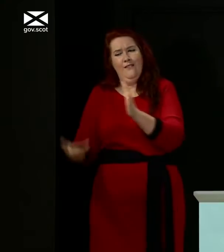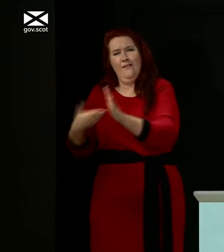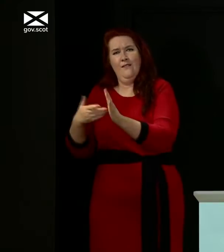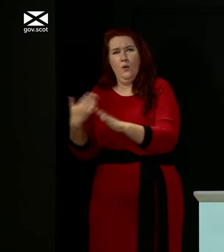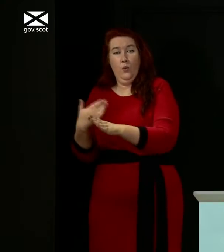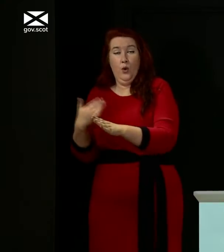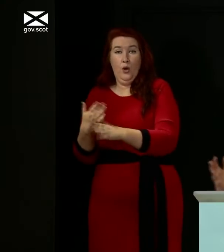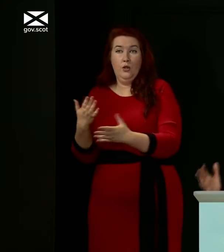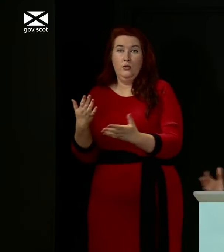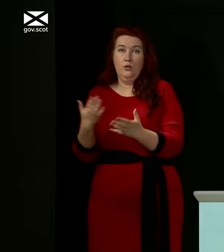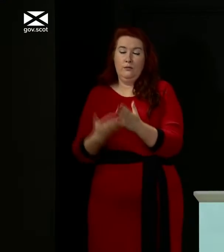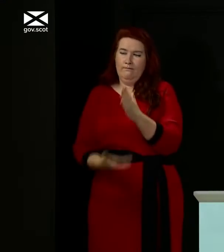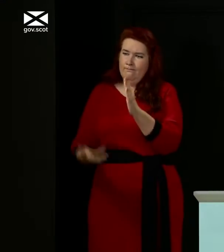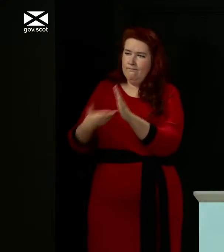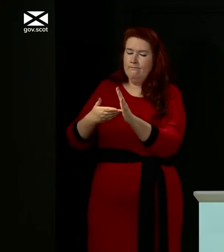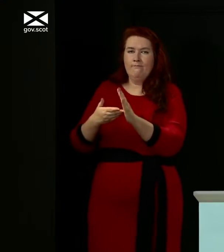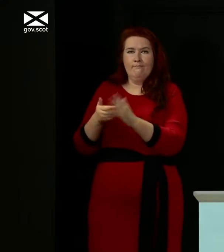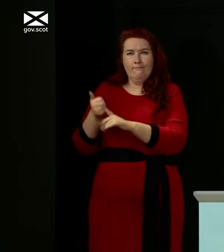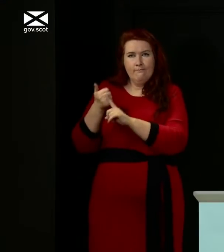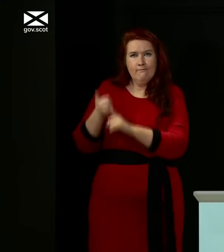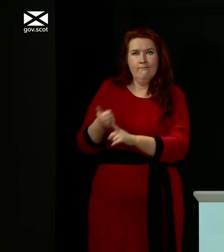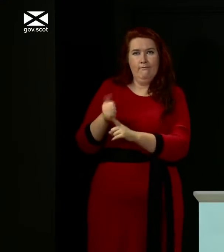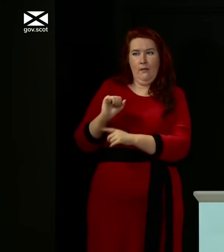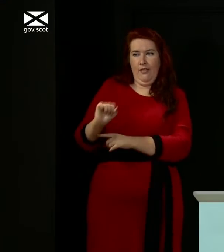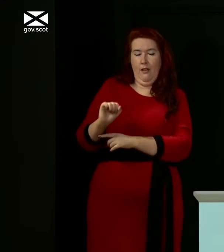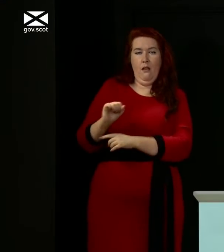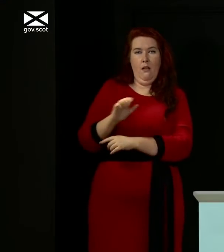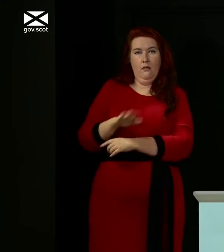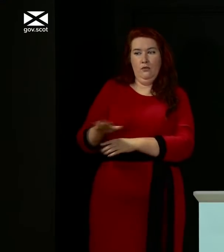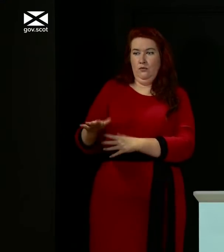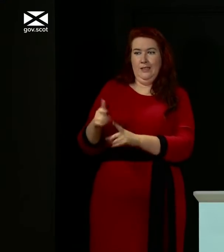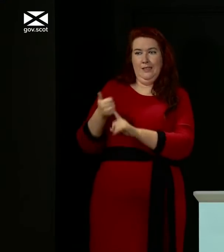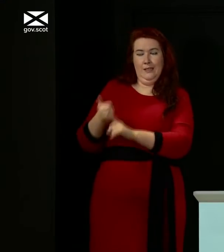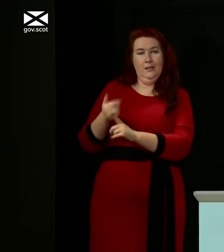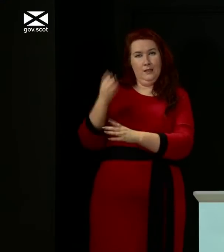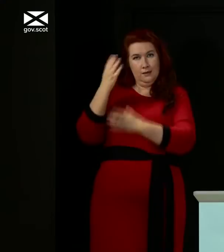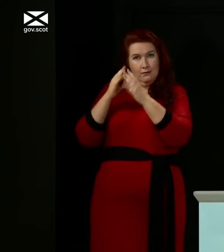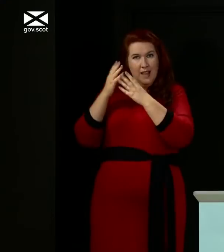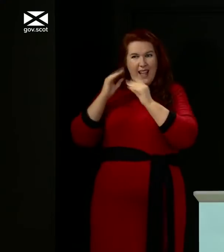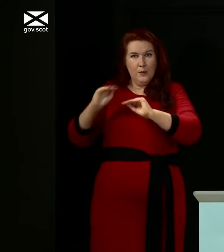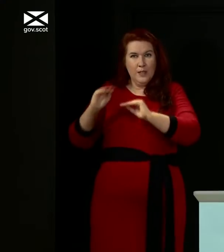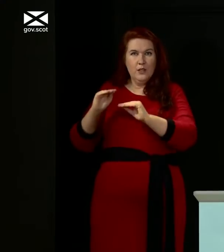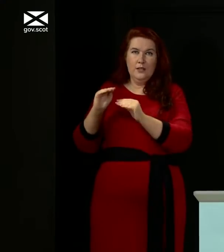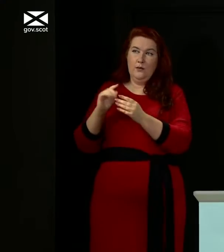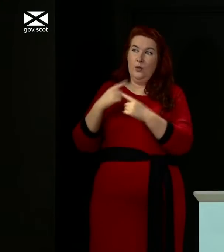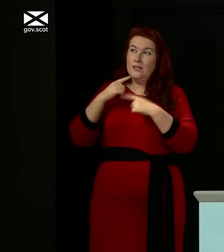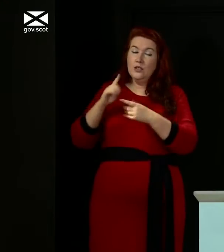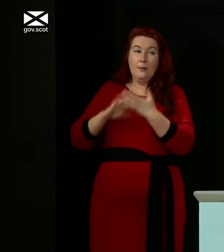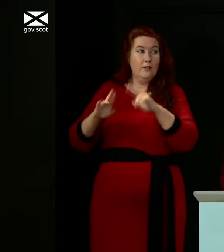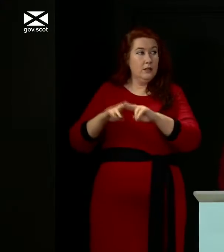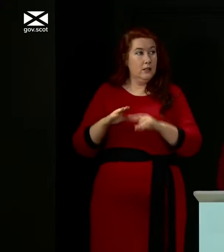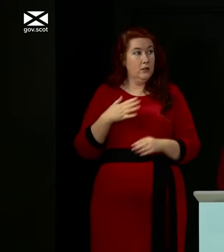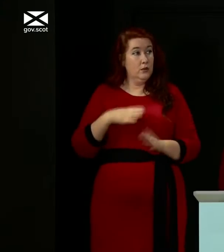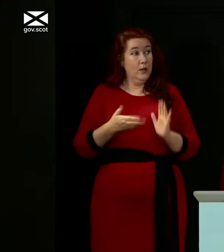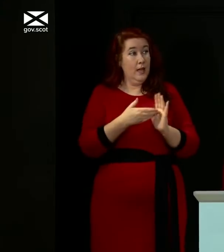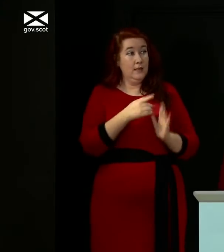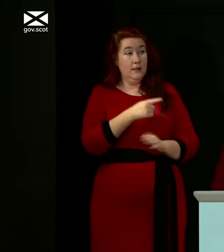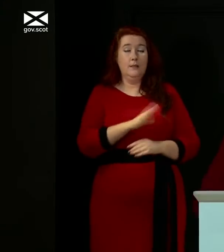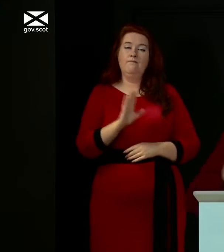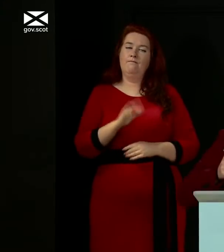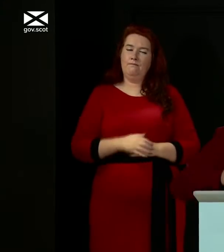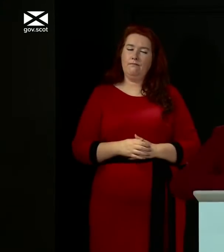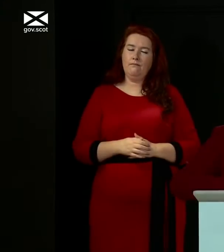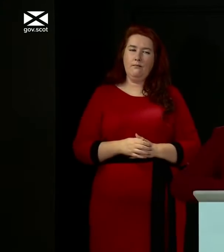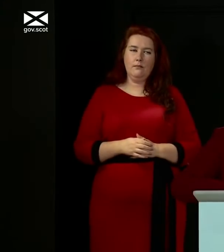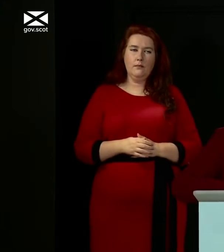to provide and enhance and improve the support that is available to them and to their teachers and parents. Do you want to say any more about